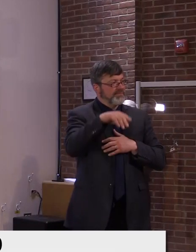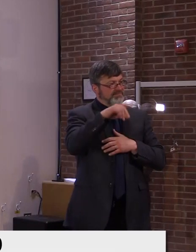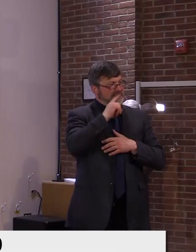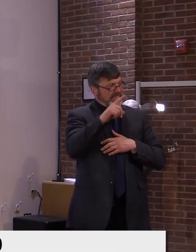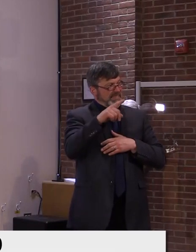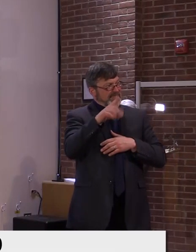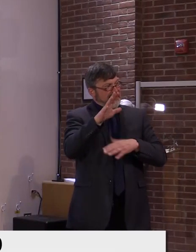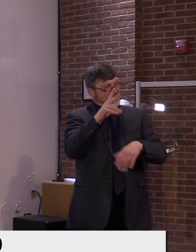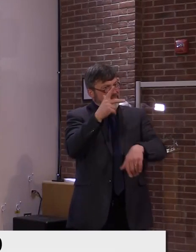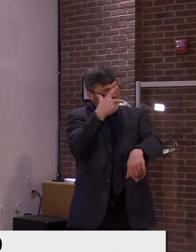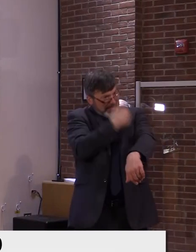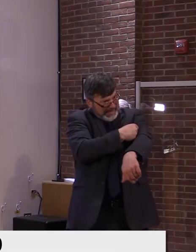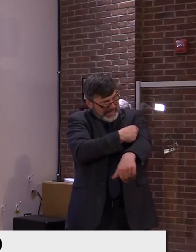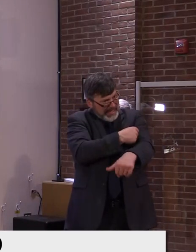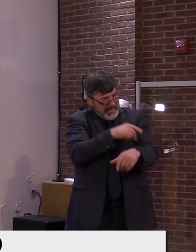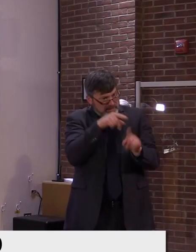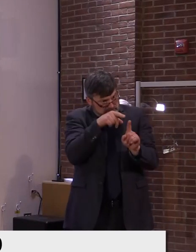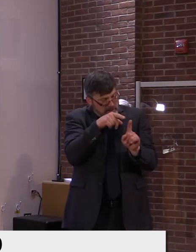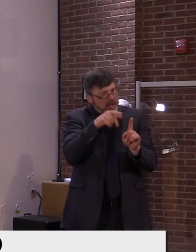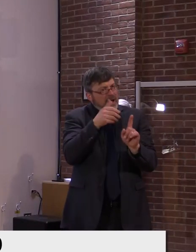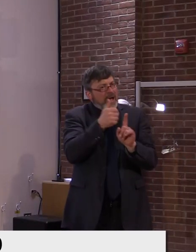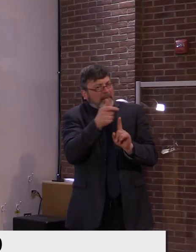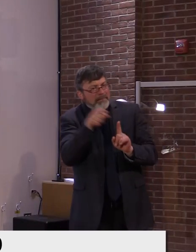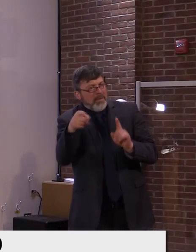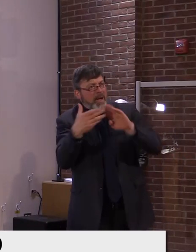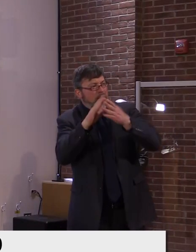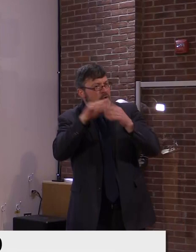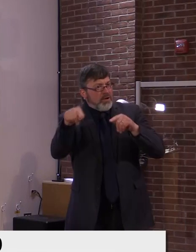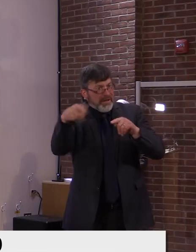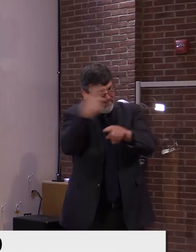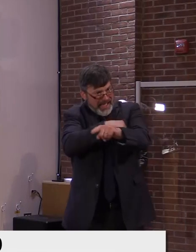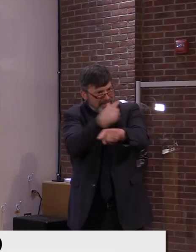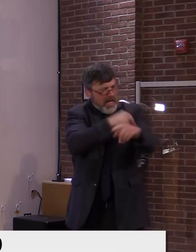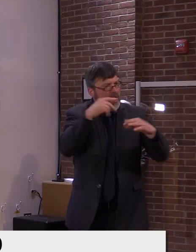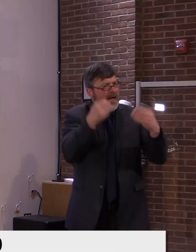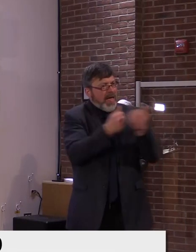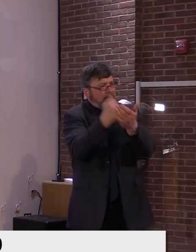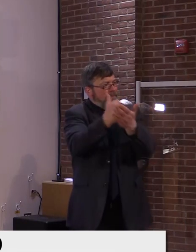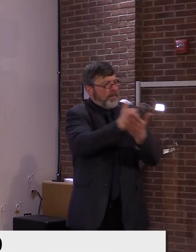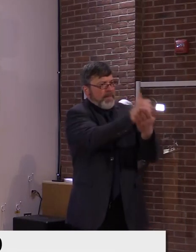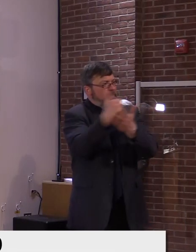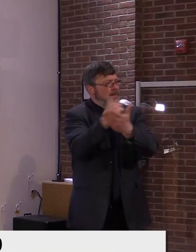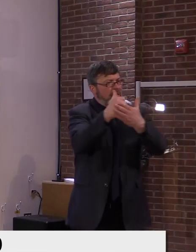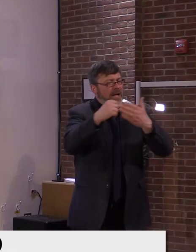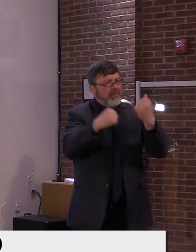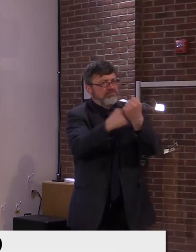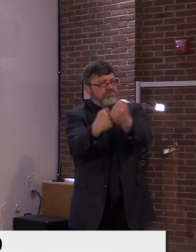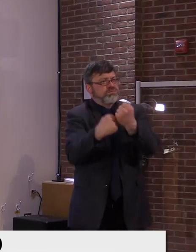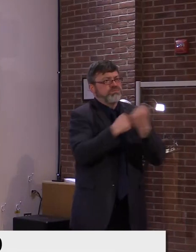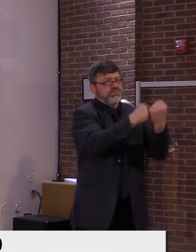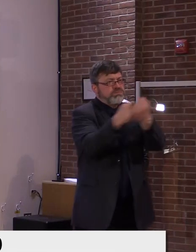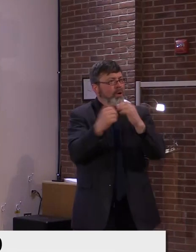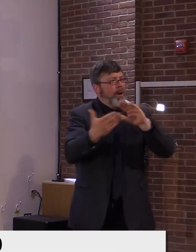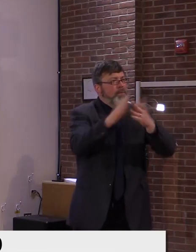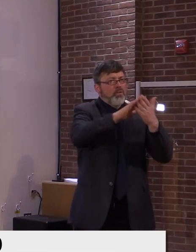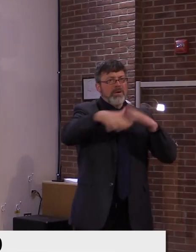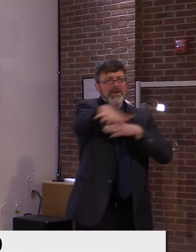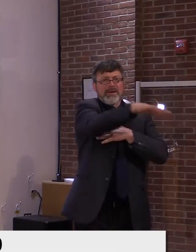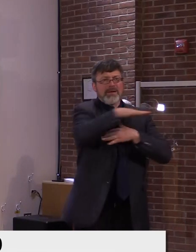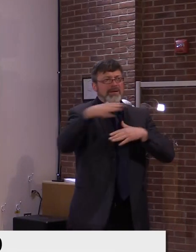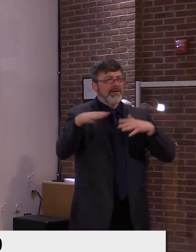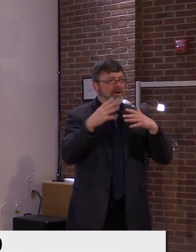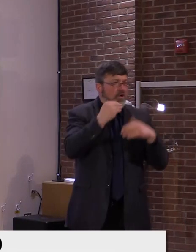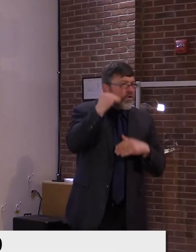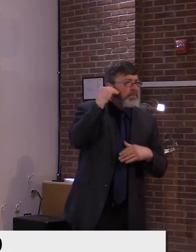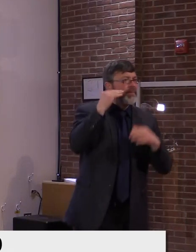childcare. These small things can make a big difference. Because every person who chooses to get vaccinated brings us all a step